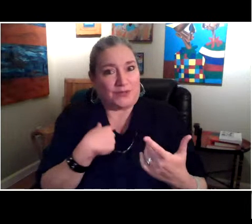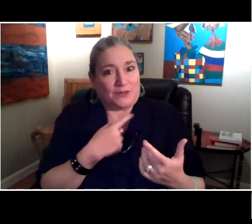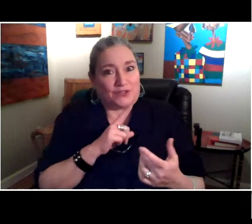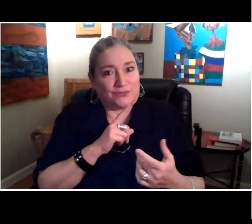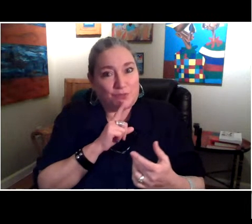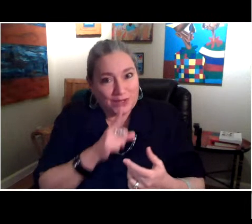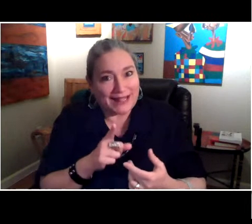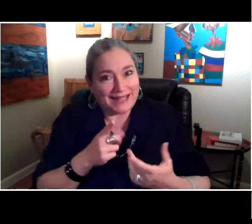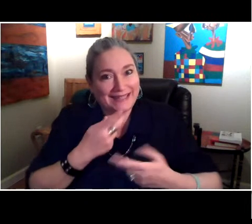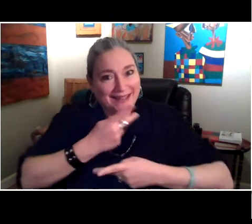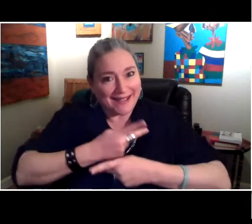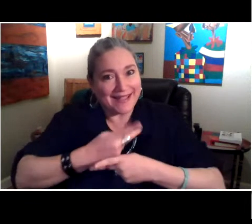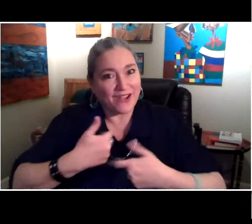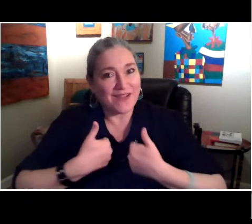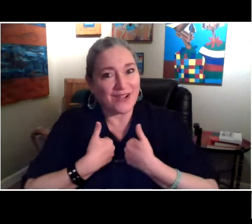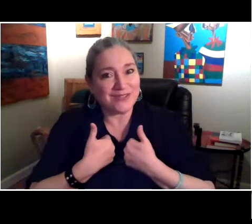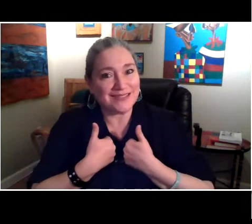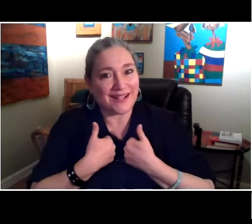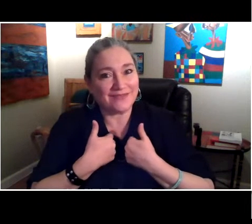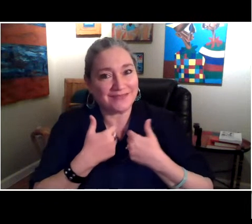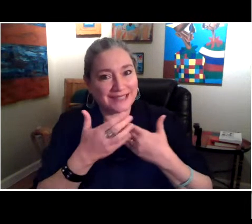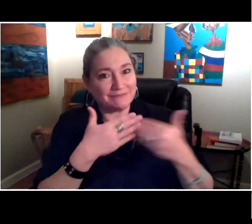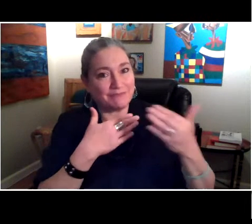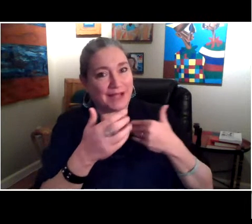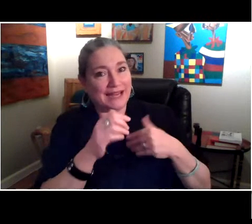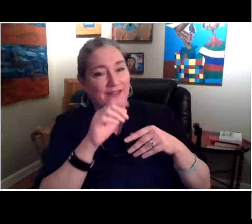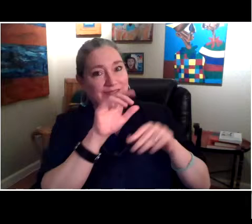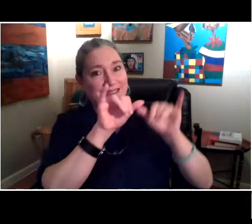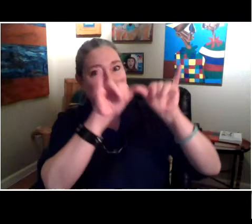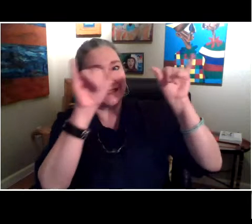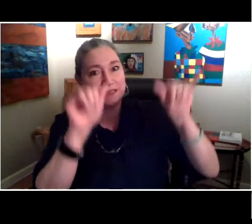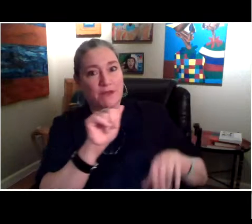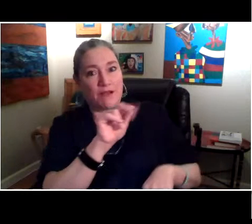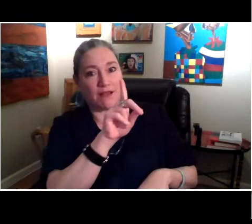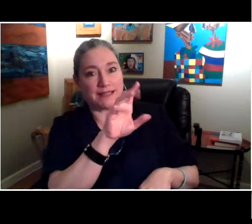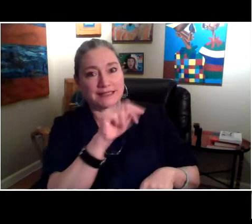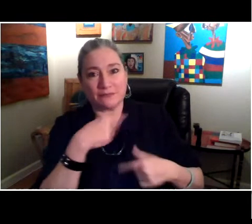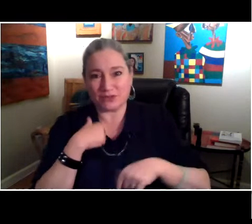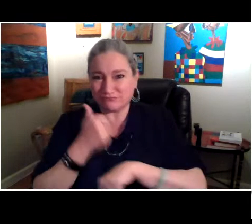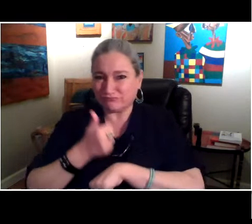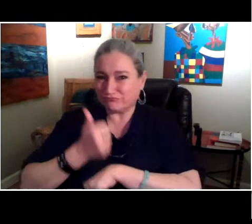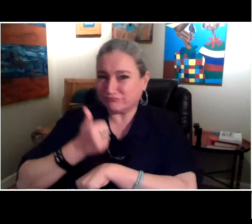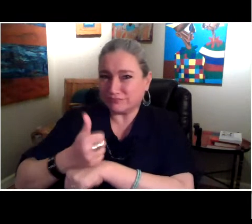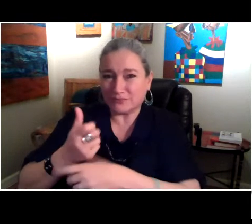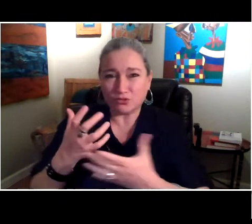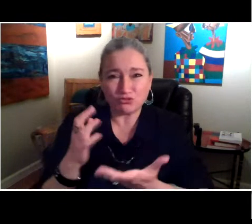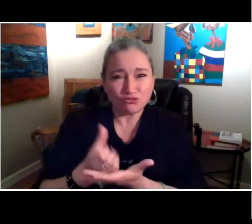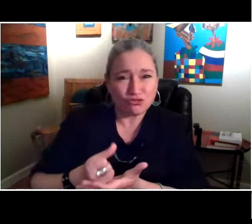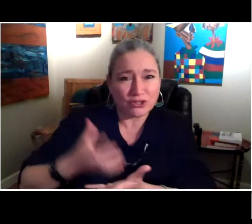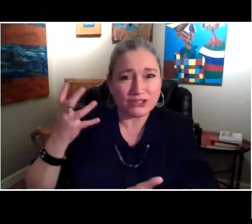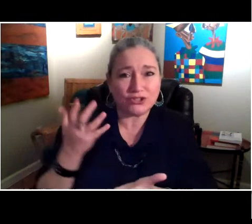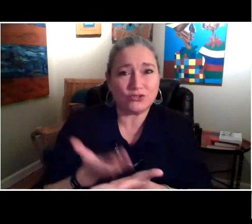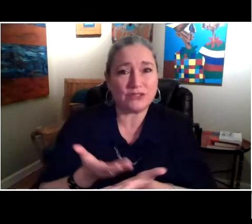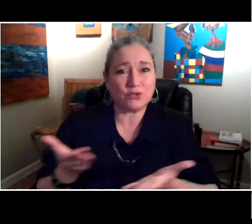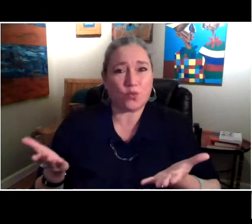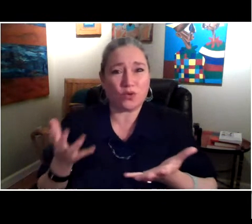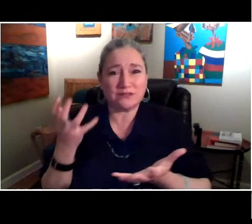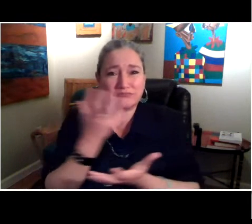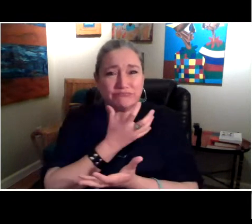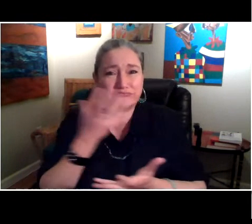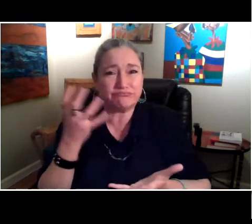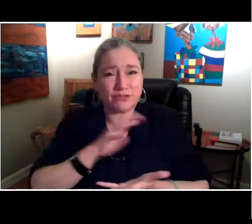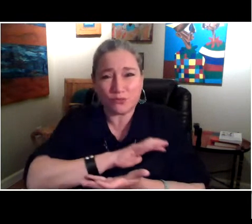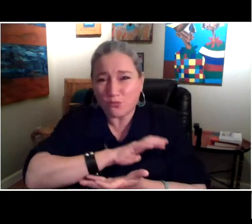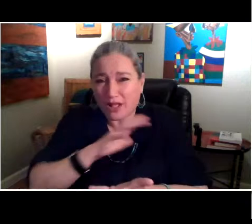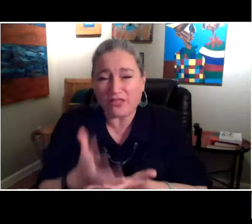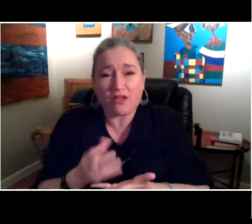others. That work happened progressively around taking care of ourselves and to defend against this